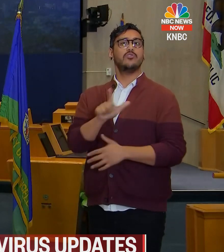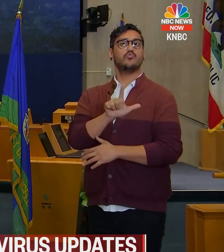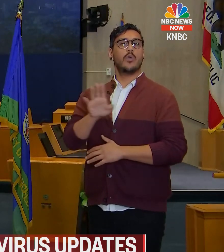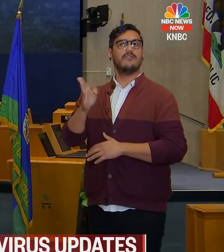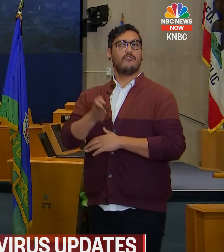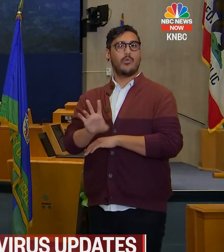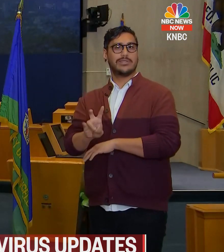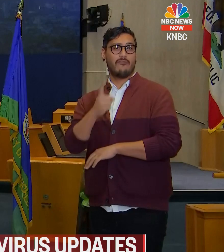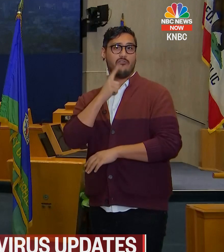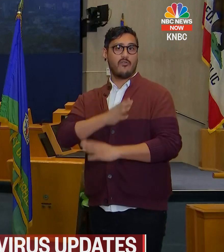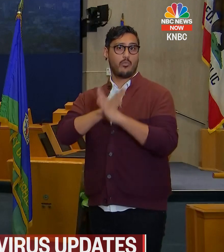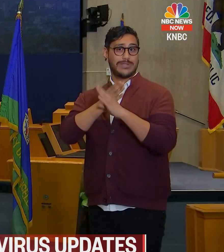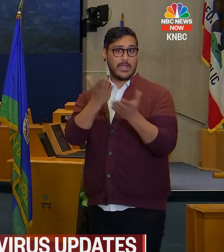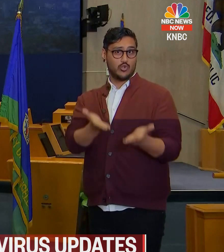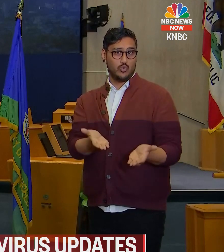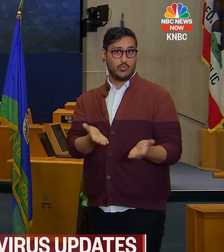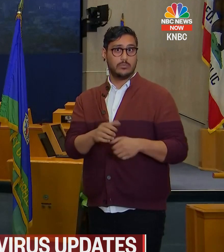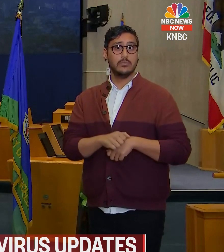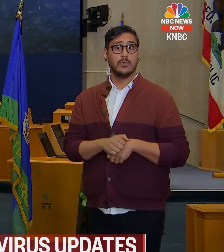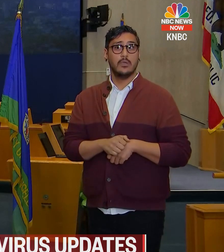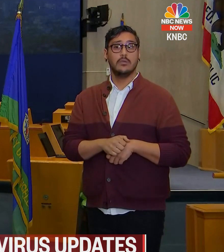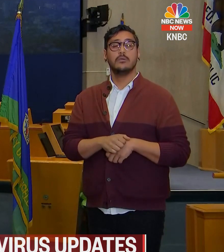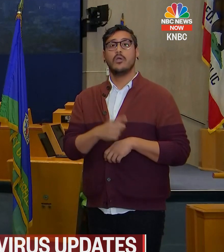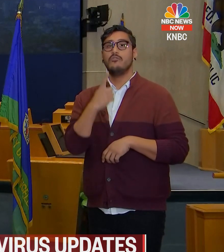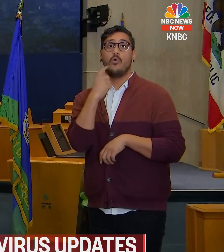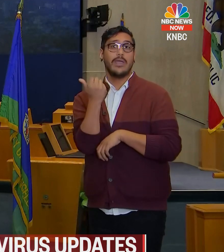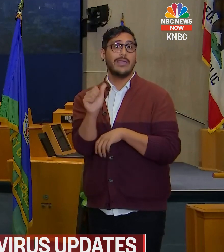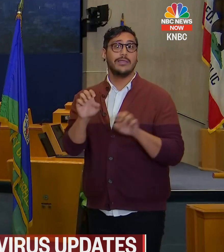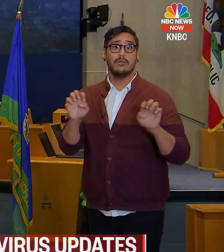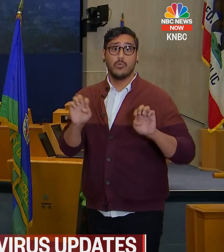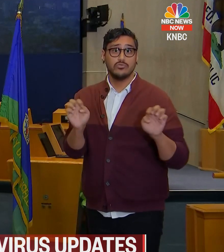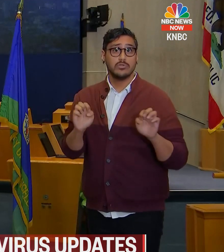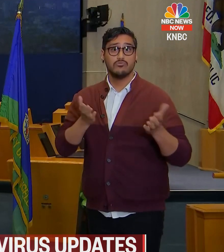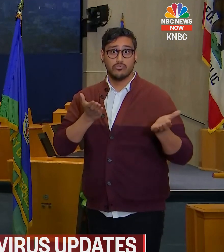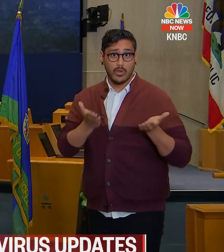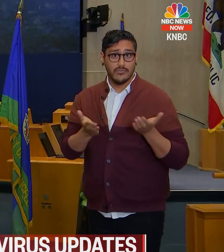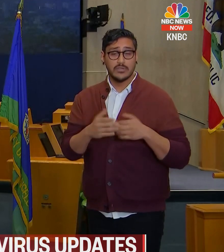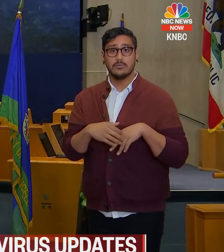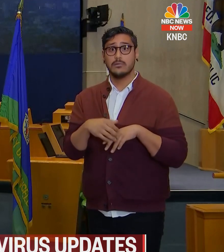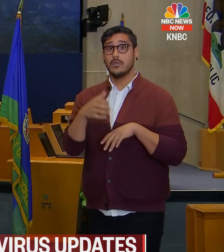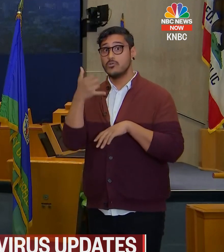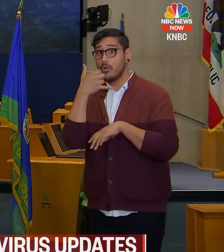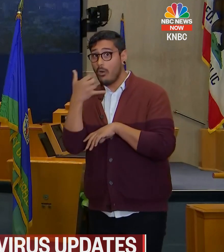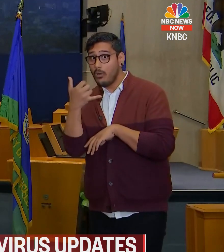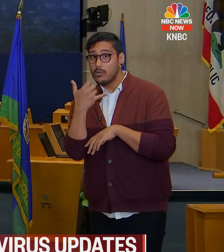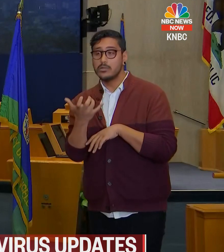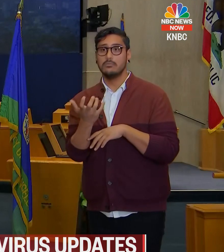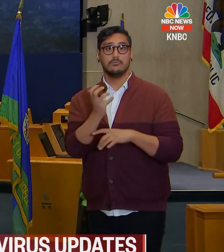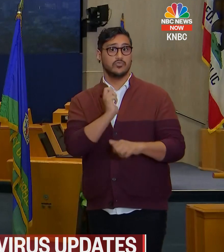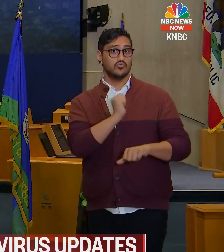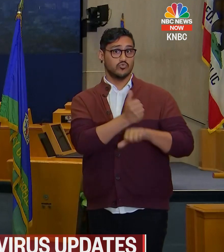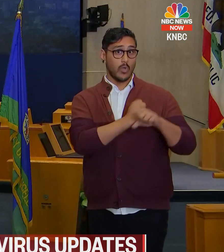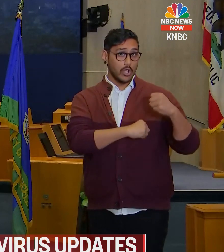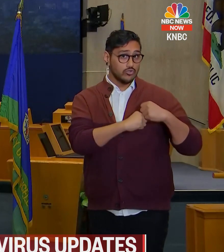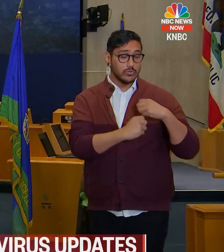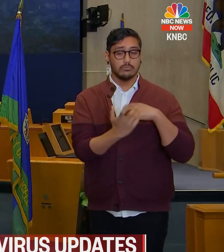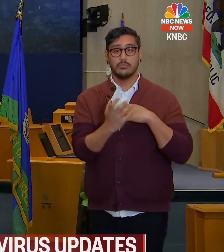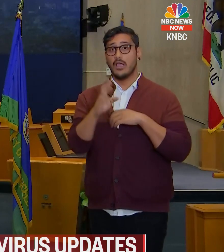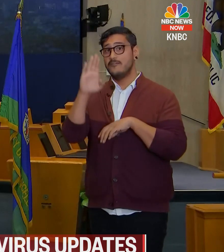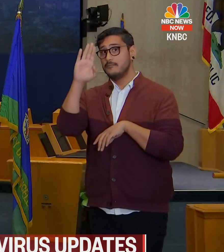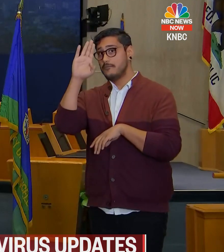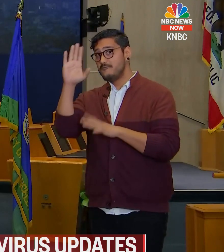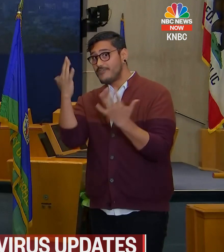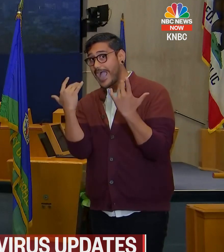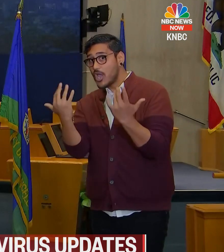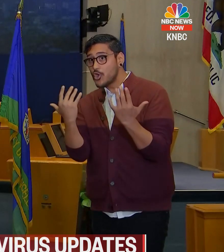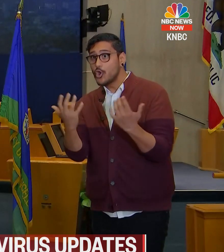protect your needs as it pertains to emergency medical services calls, structure fires,